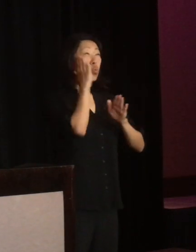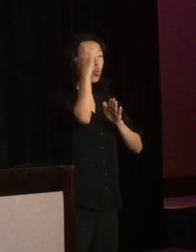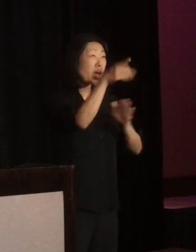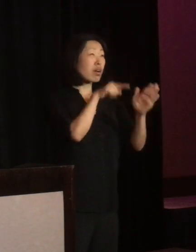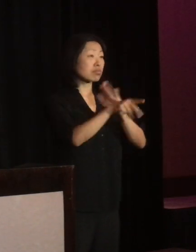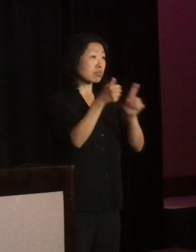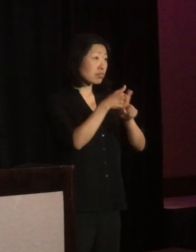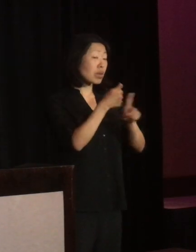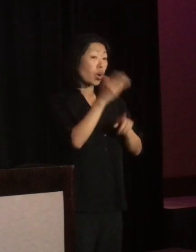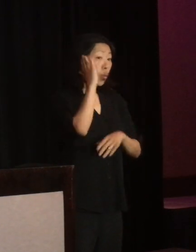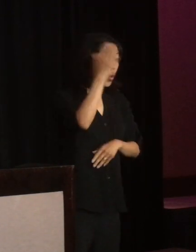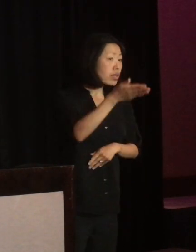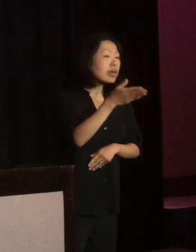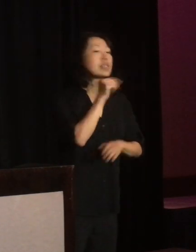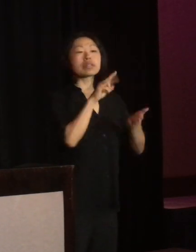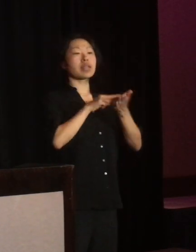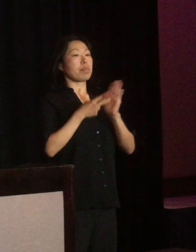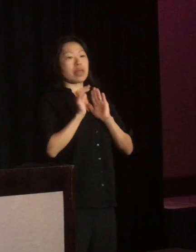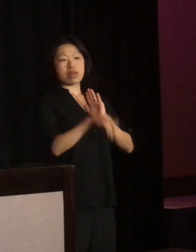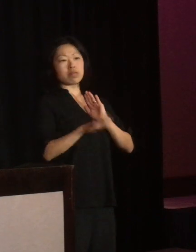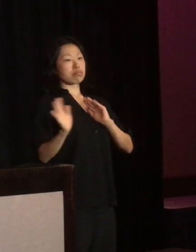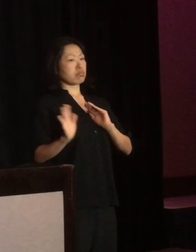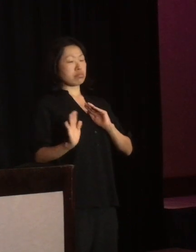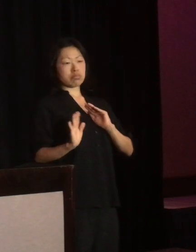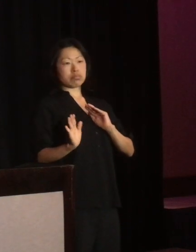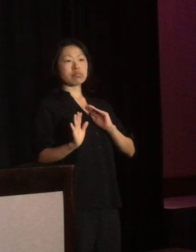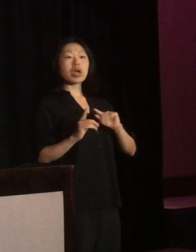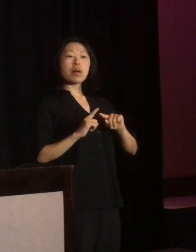harm ourselves. This does not mean that, okay?